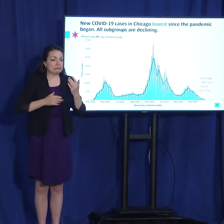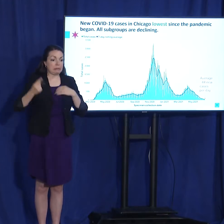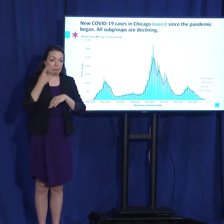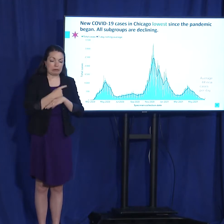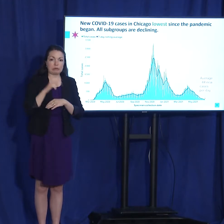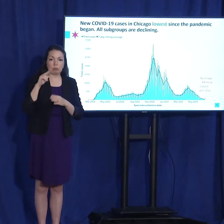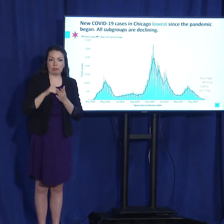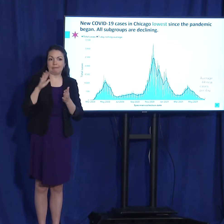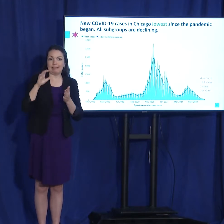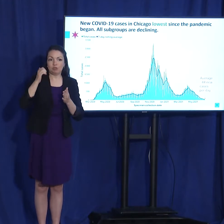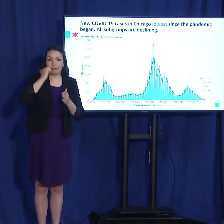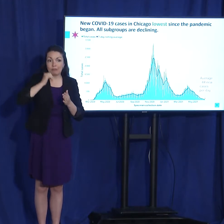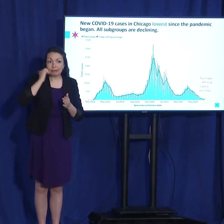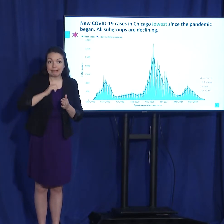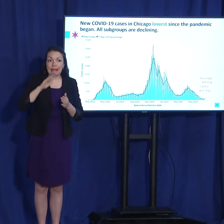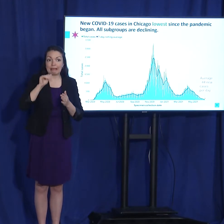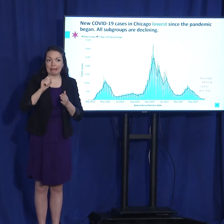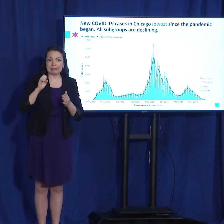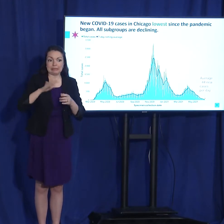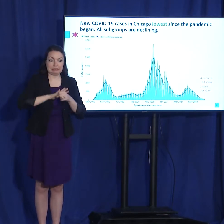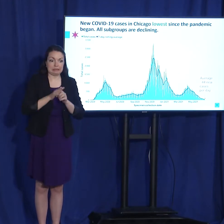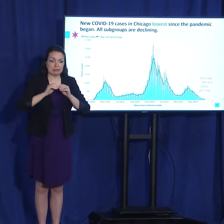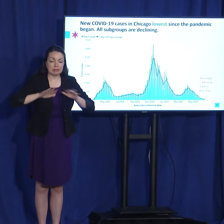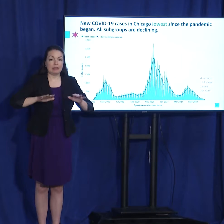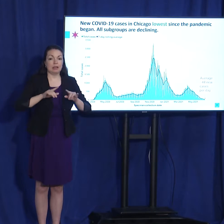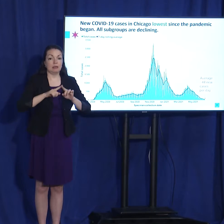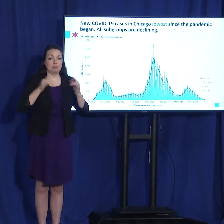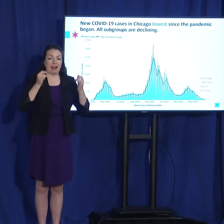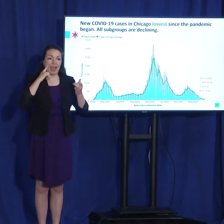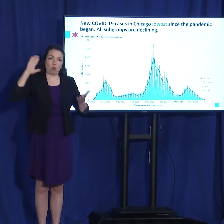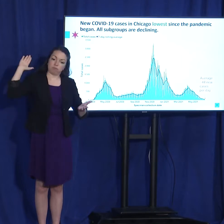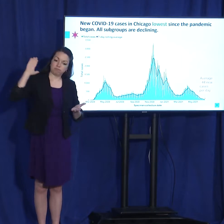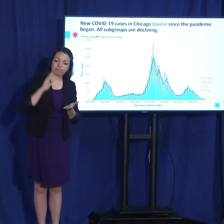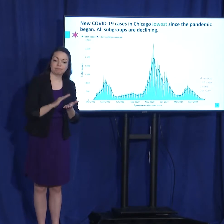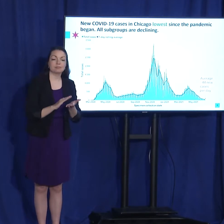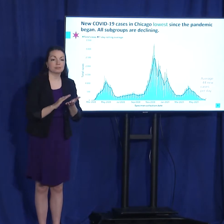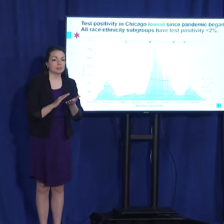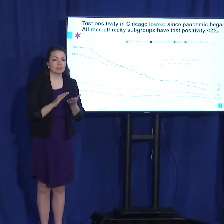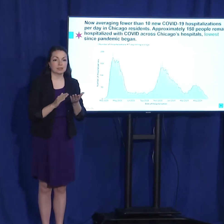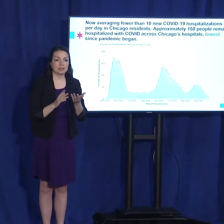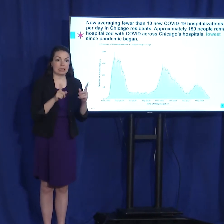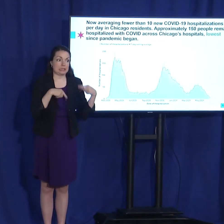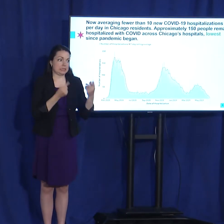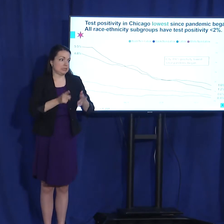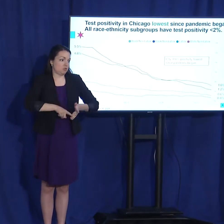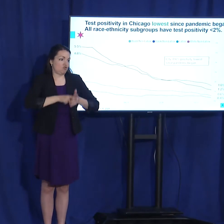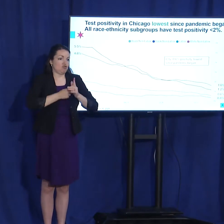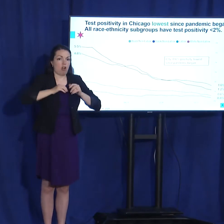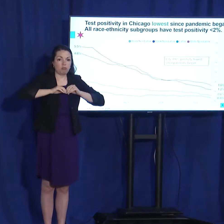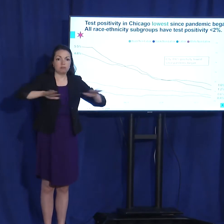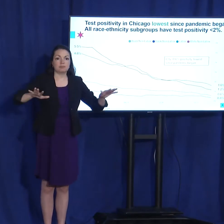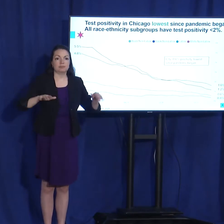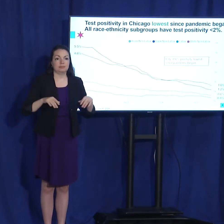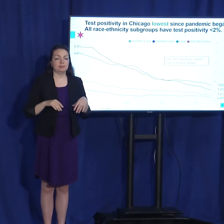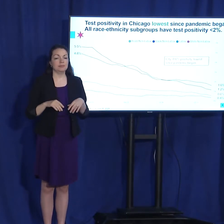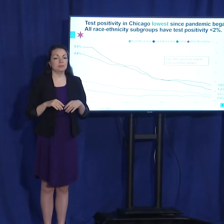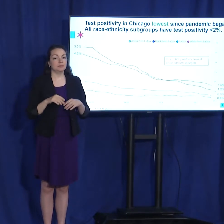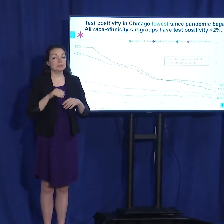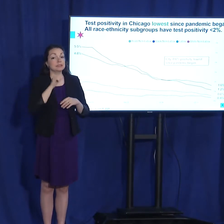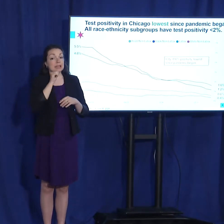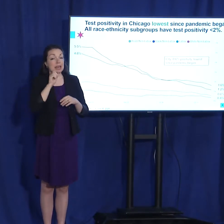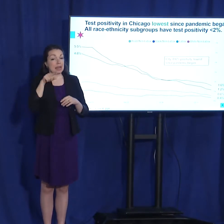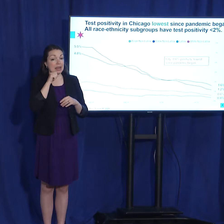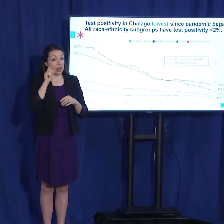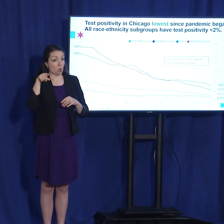3,500 cases a day. Really good progress, the lowest since the pandemic began. And if we look at our positivity, it's not just that we're at the